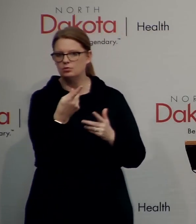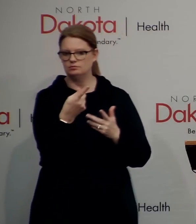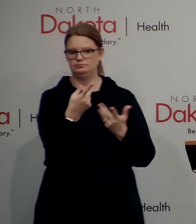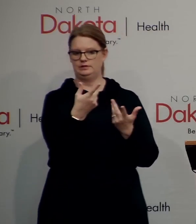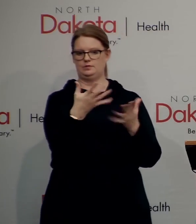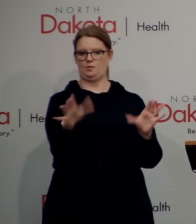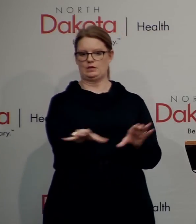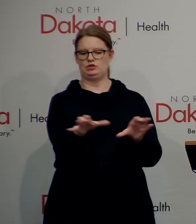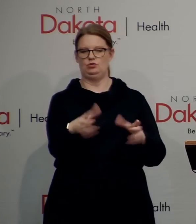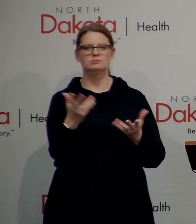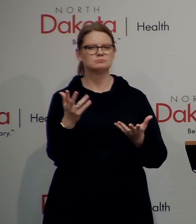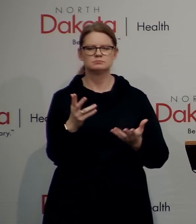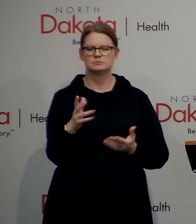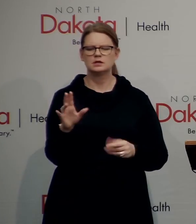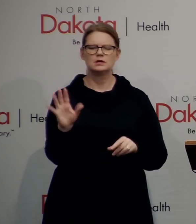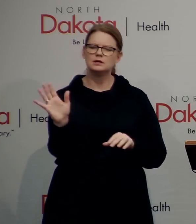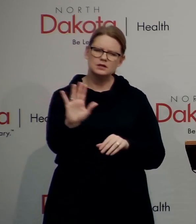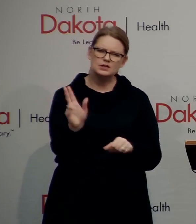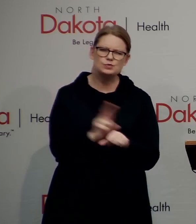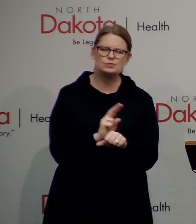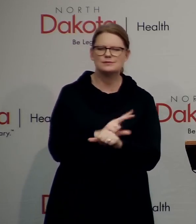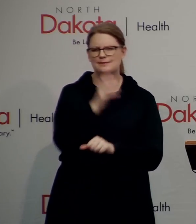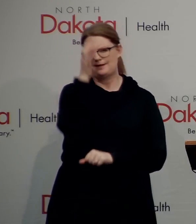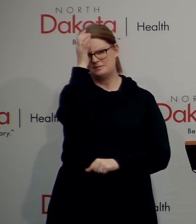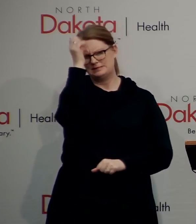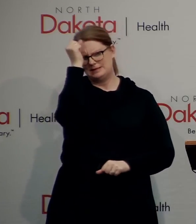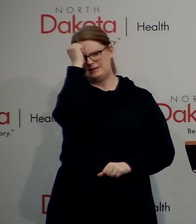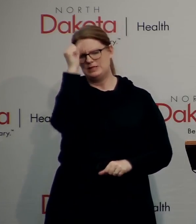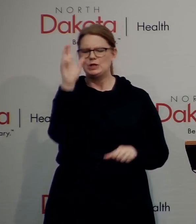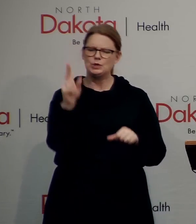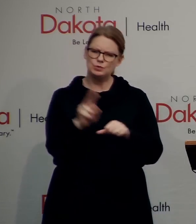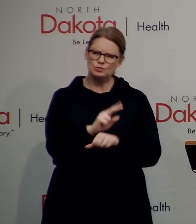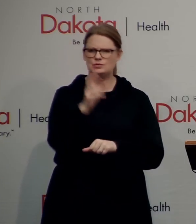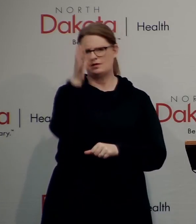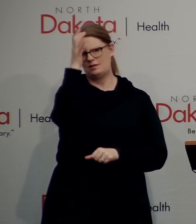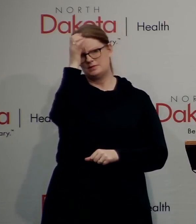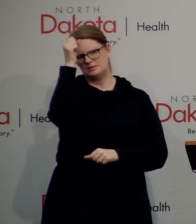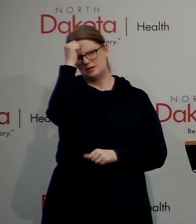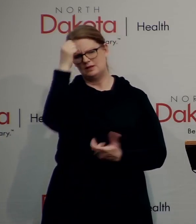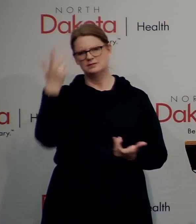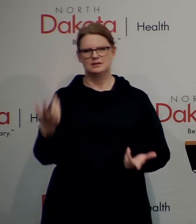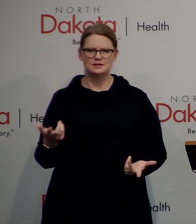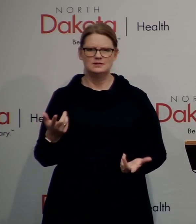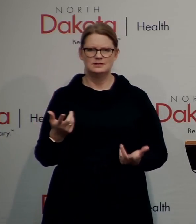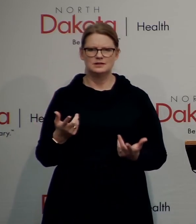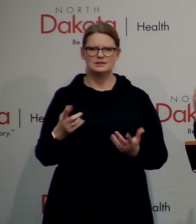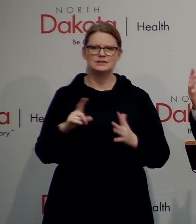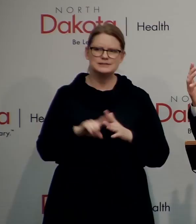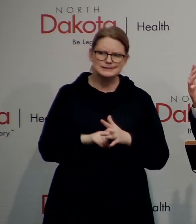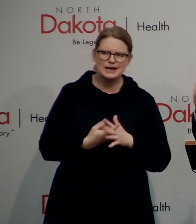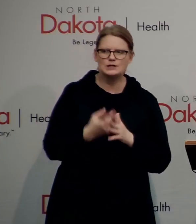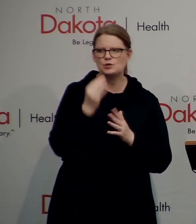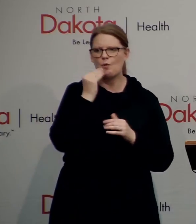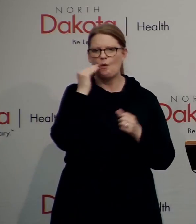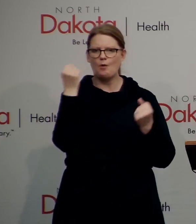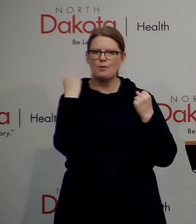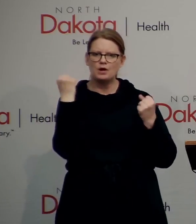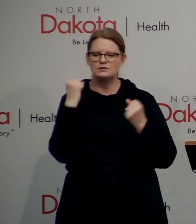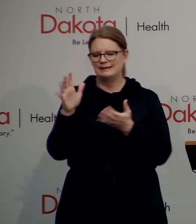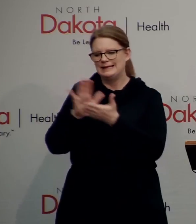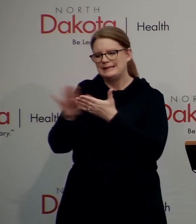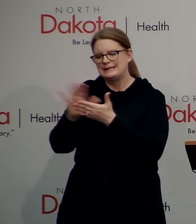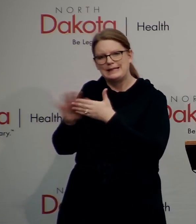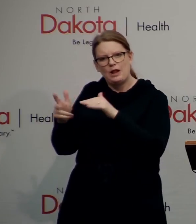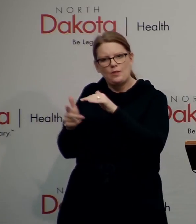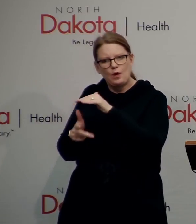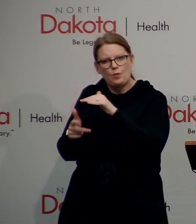do it. Use your common sense. Take this as an opportunity to start your home workout opportunity. Clean out the garage you've been